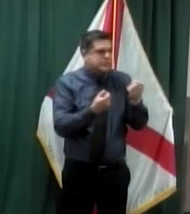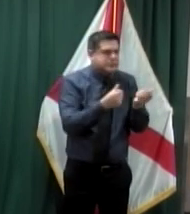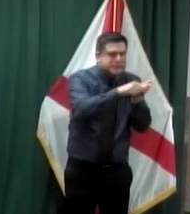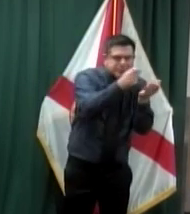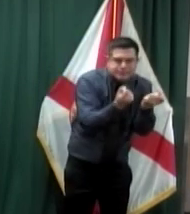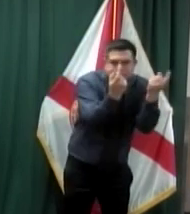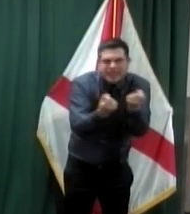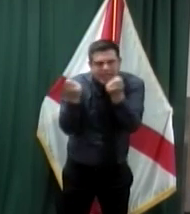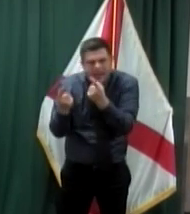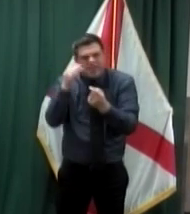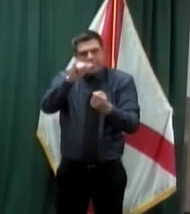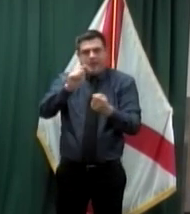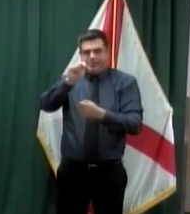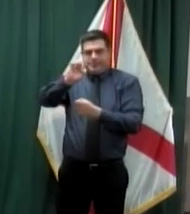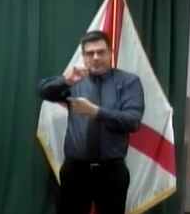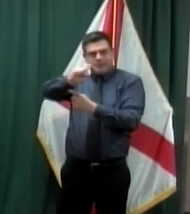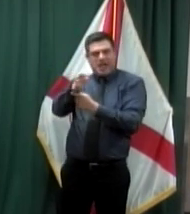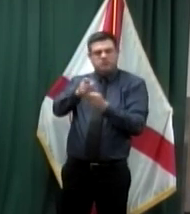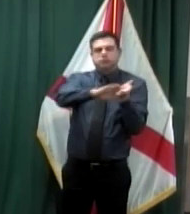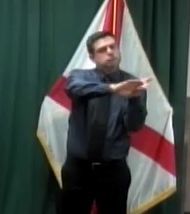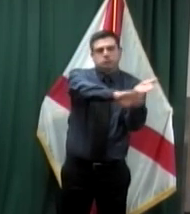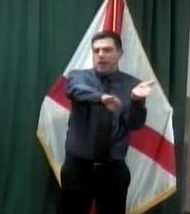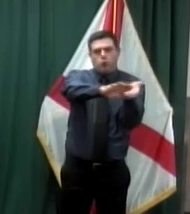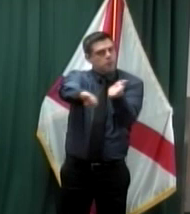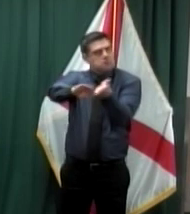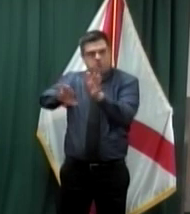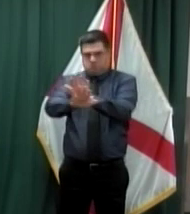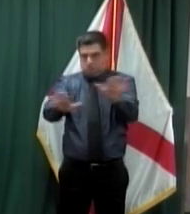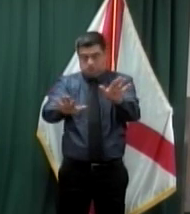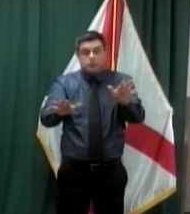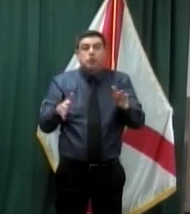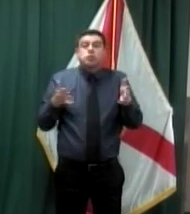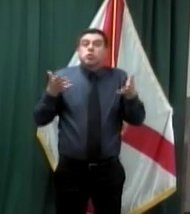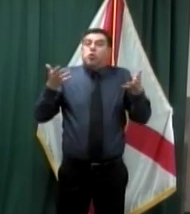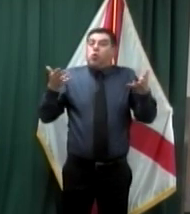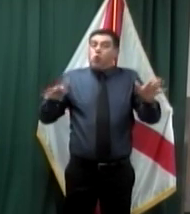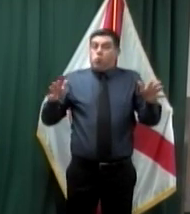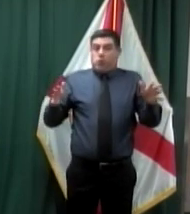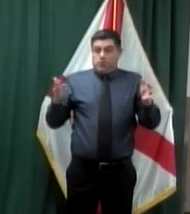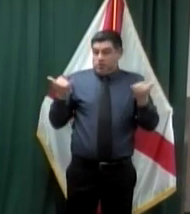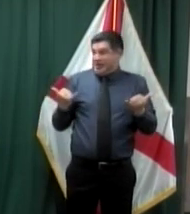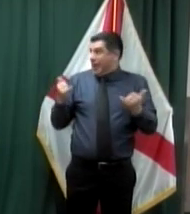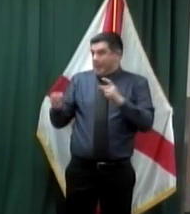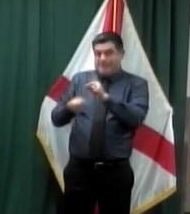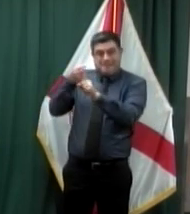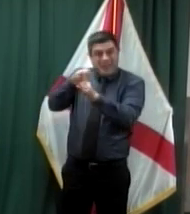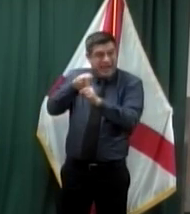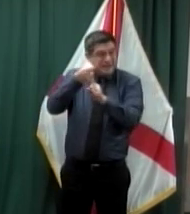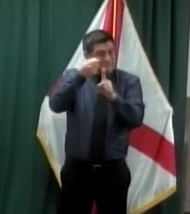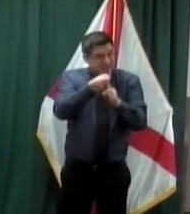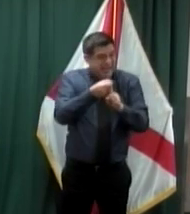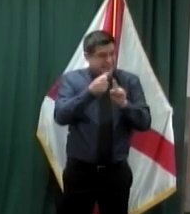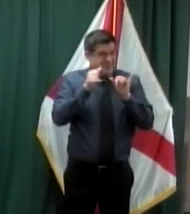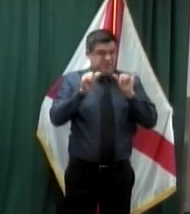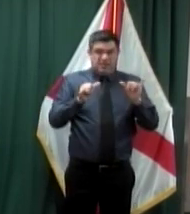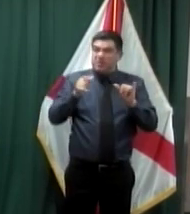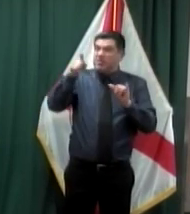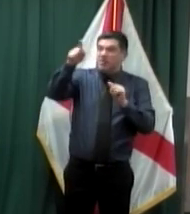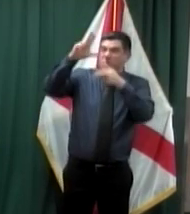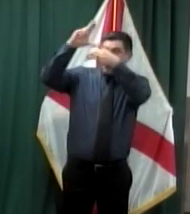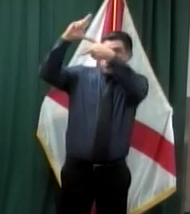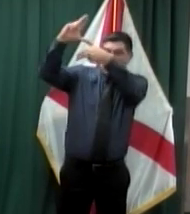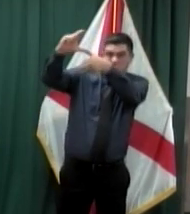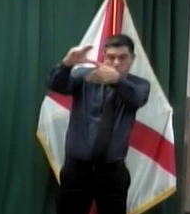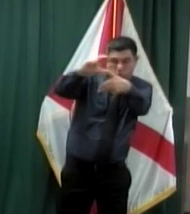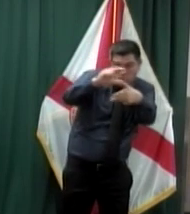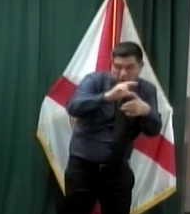had our first named storm, so hopefully we do not get hit this year in Seminole County by a tropical event, but we are going to